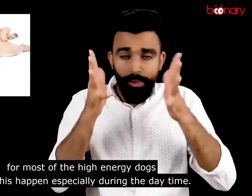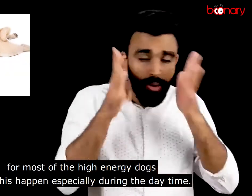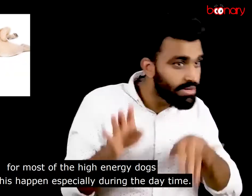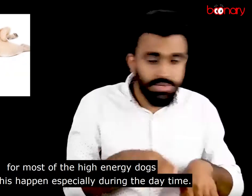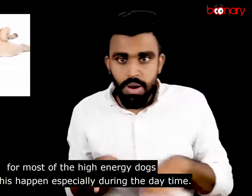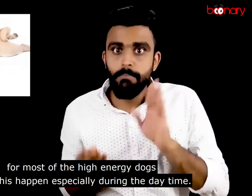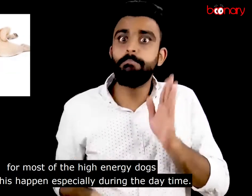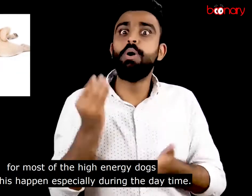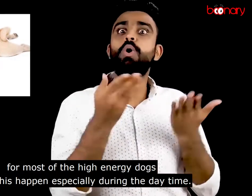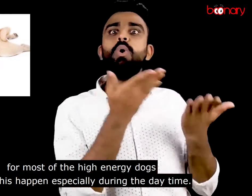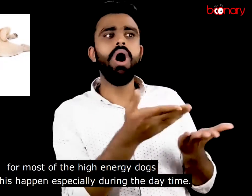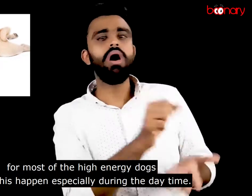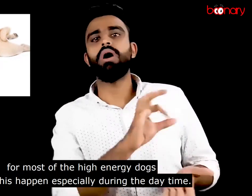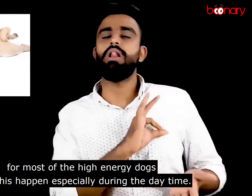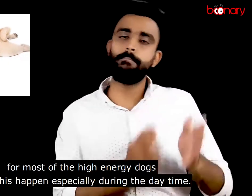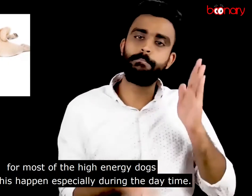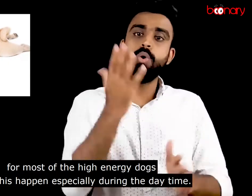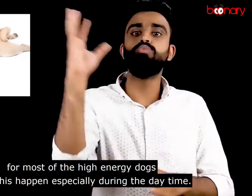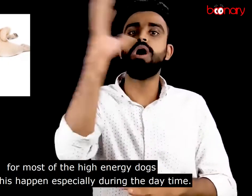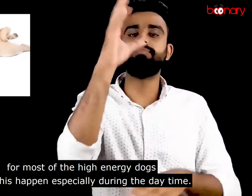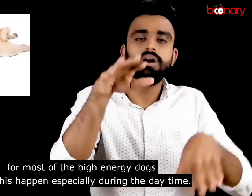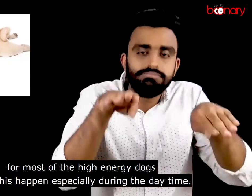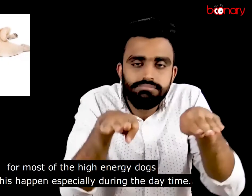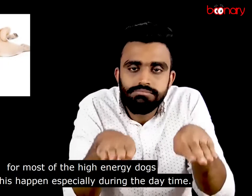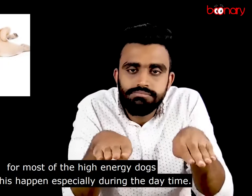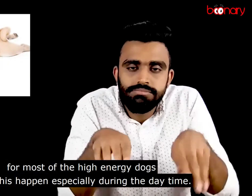happens especially during the daytime.